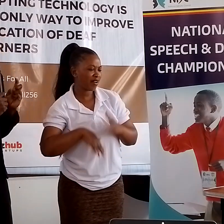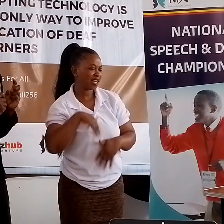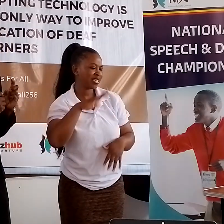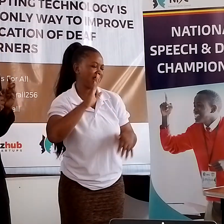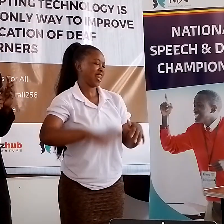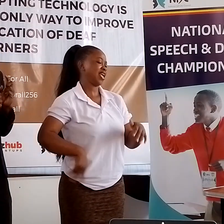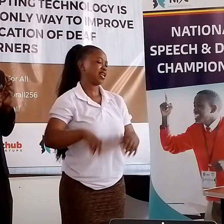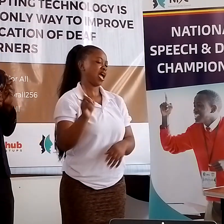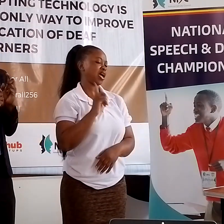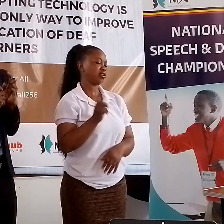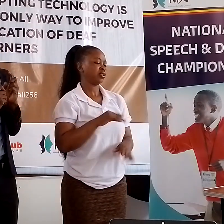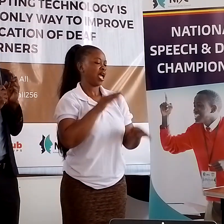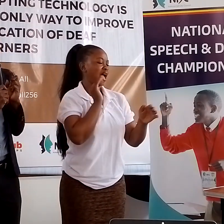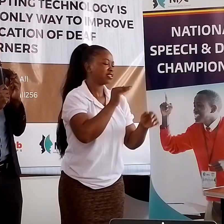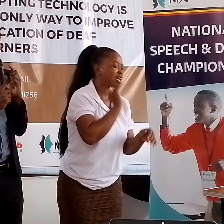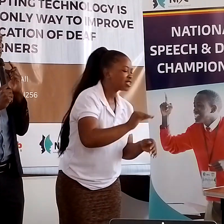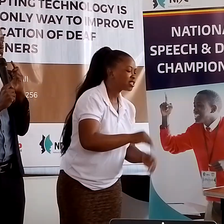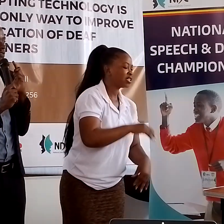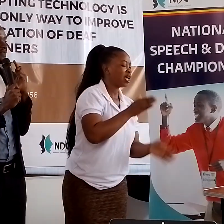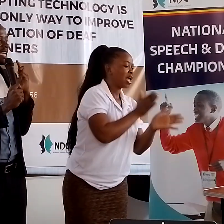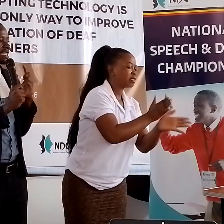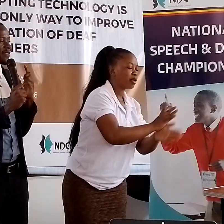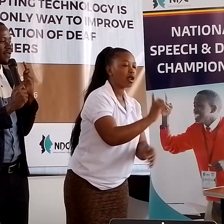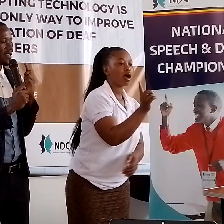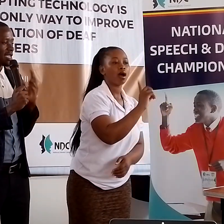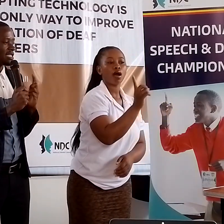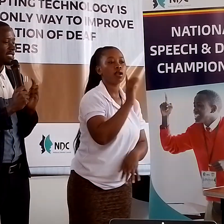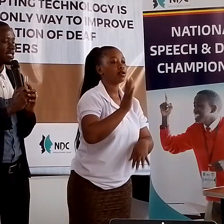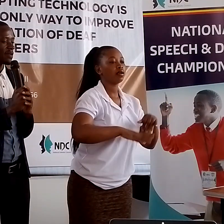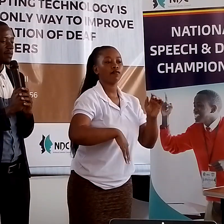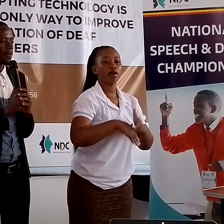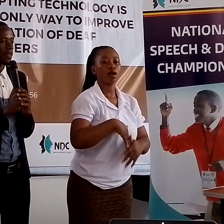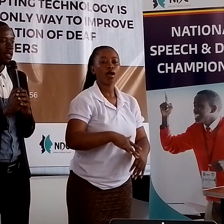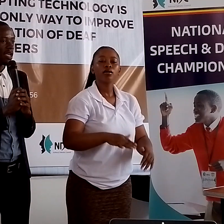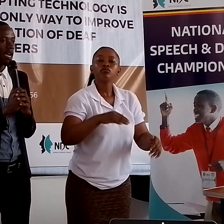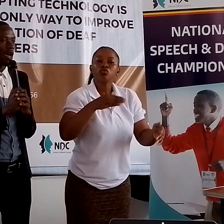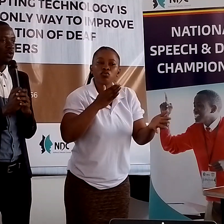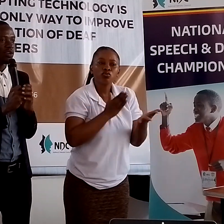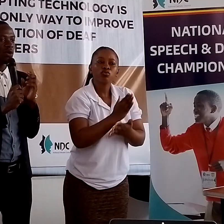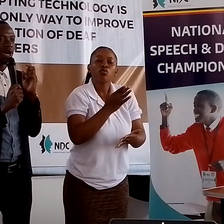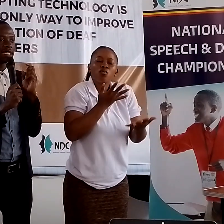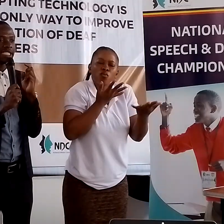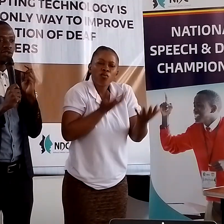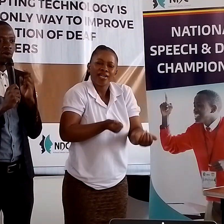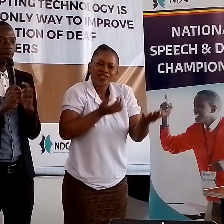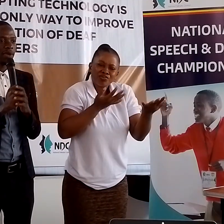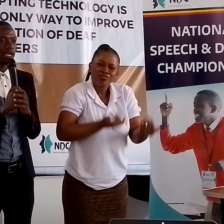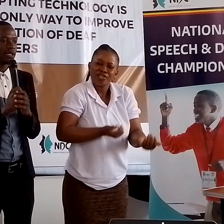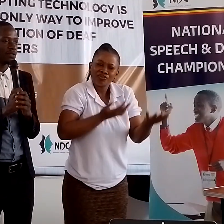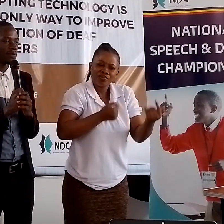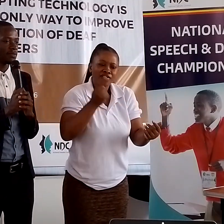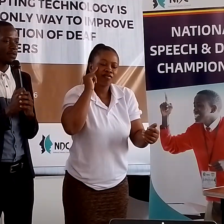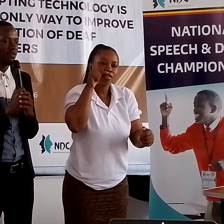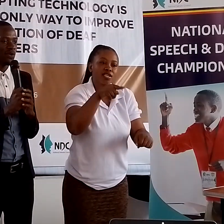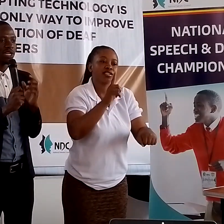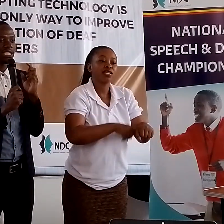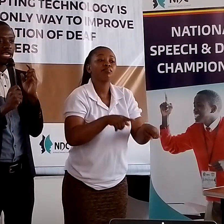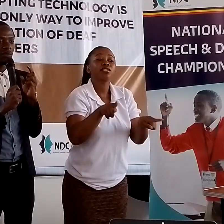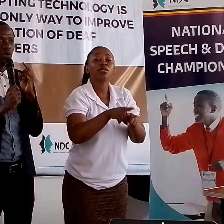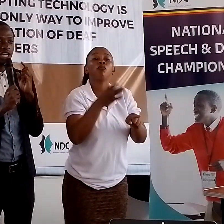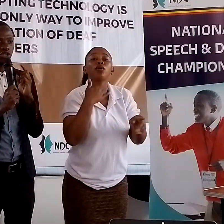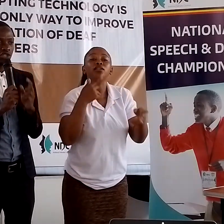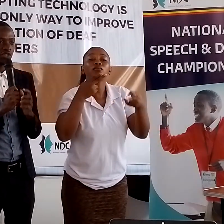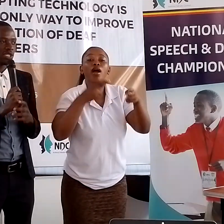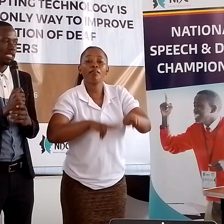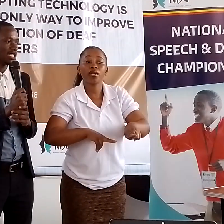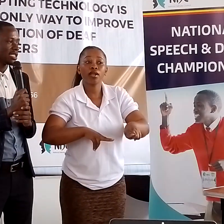debate. We have been fighting for this, and we really wanted it to happen, even when it